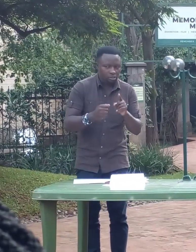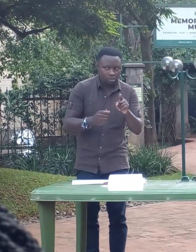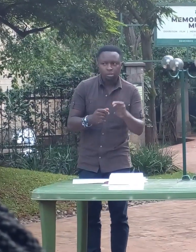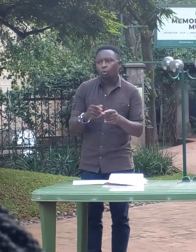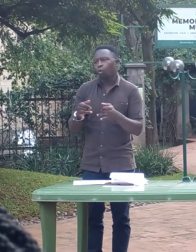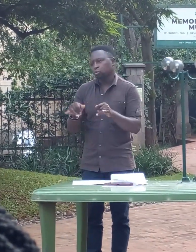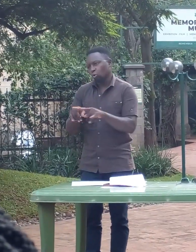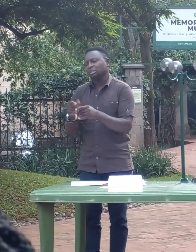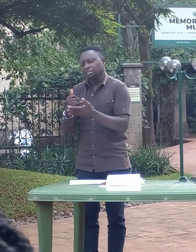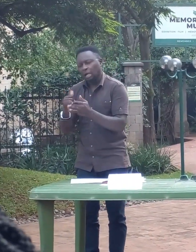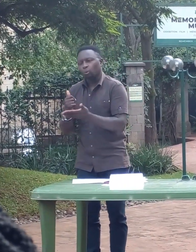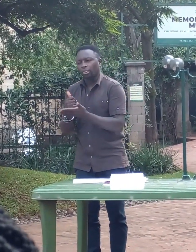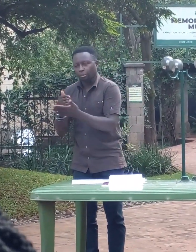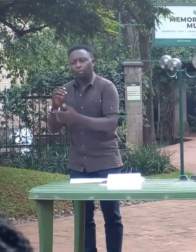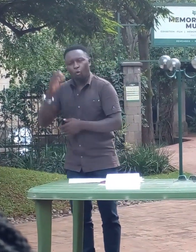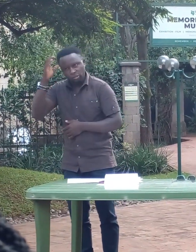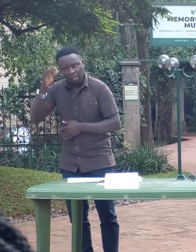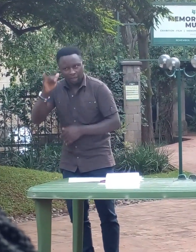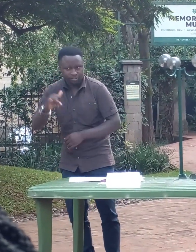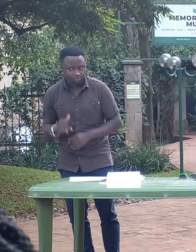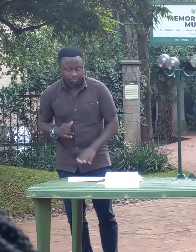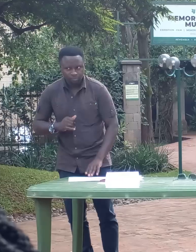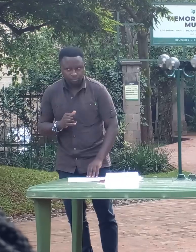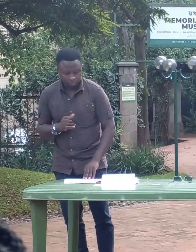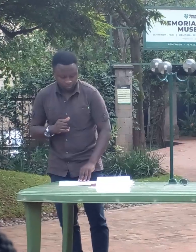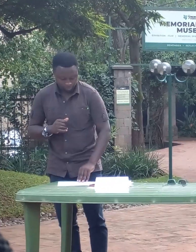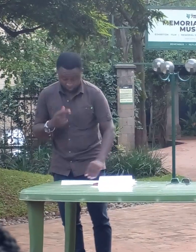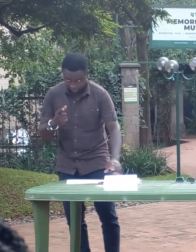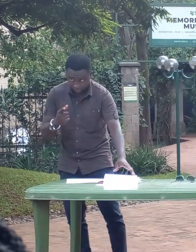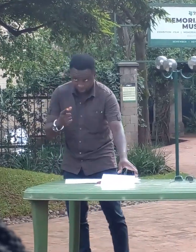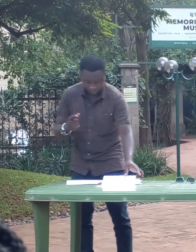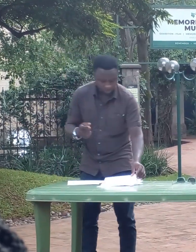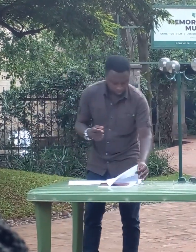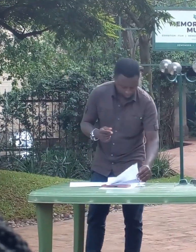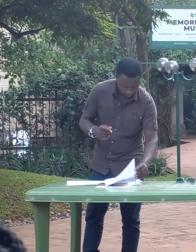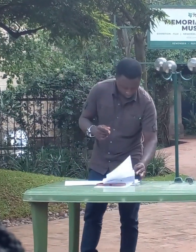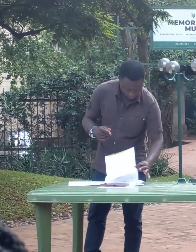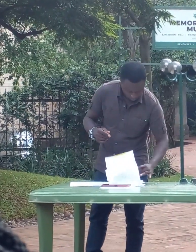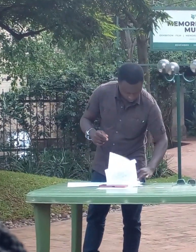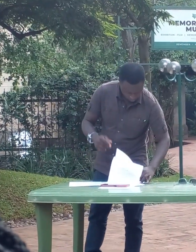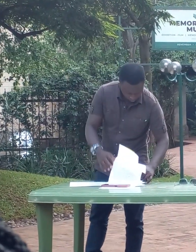if they are not, try to help them and consider